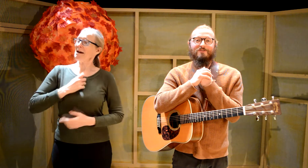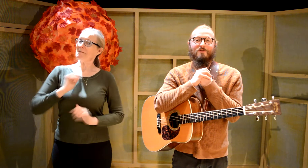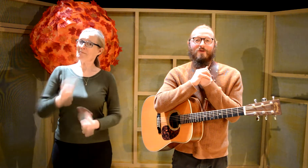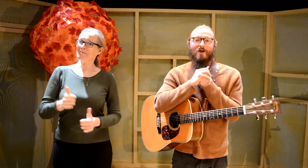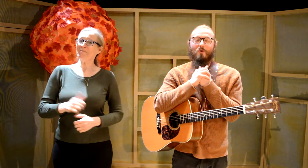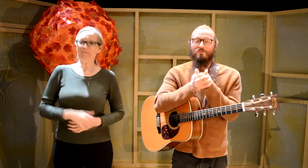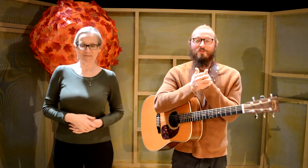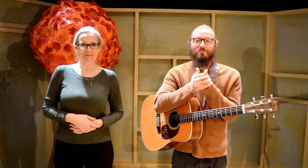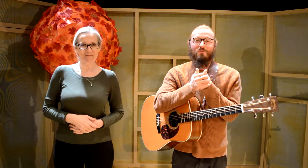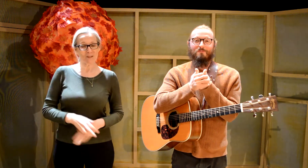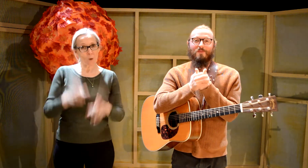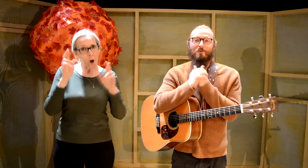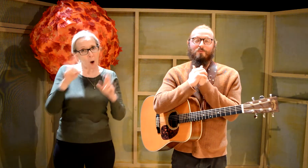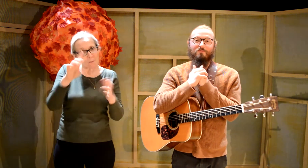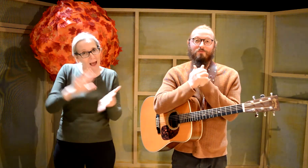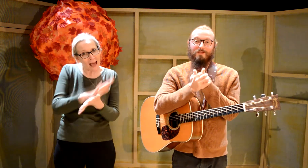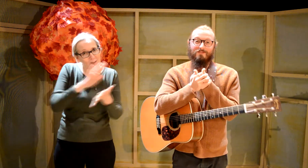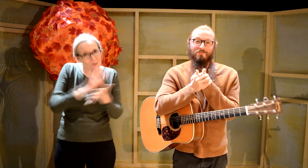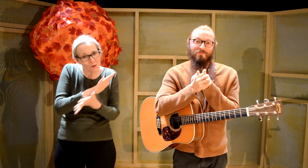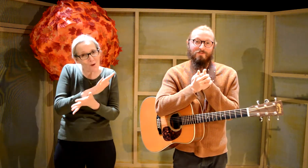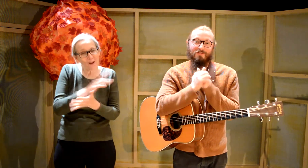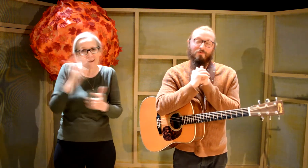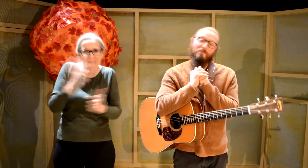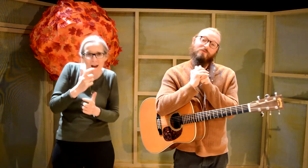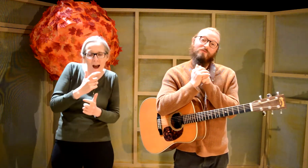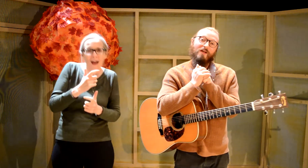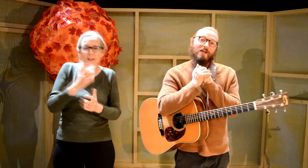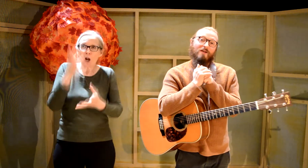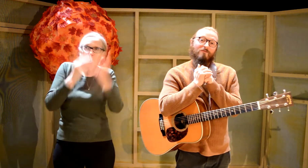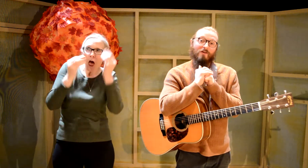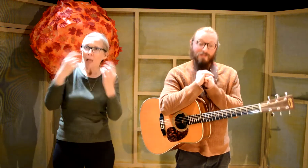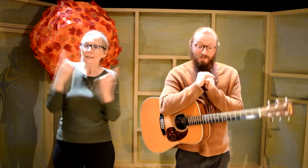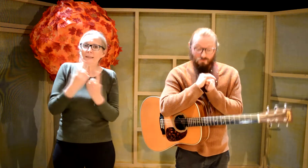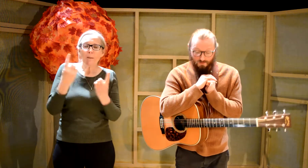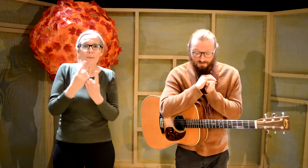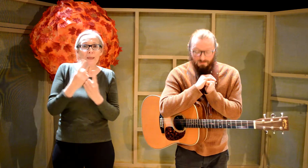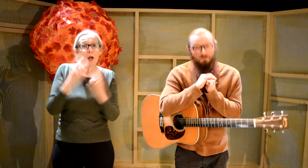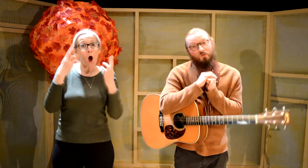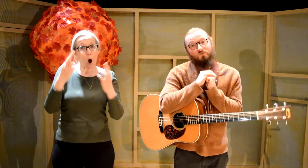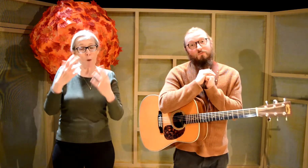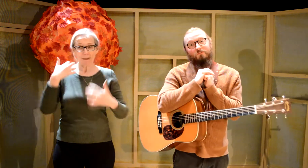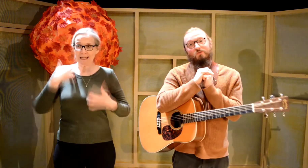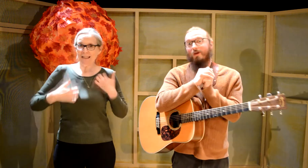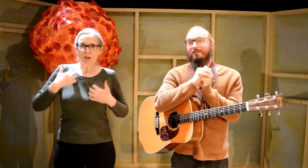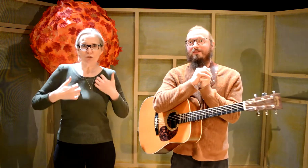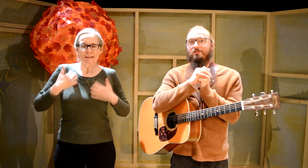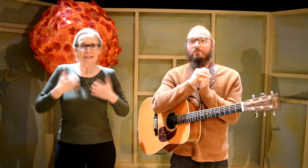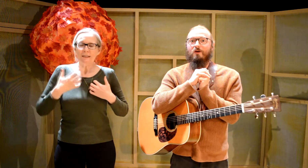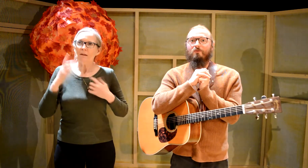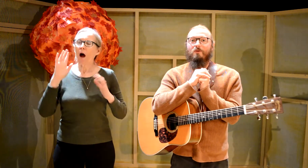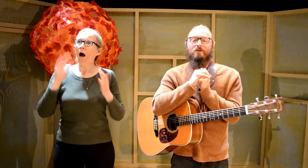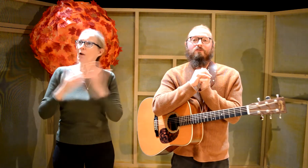Okay, so I hope you've had fun. I hope you've learned something. I hope you've found it interesting and got some new